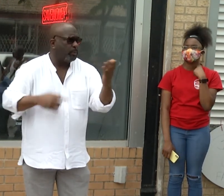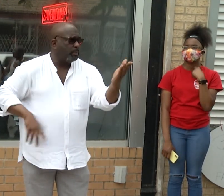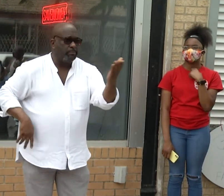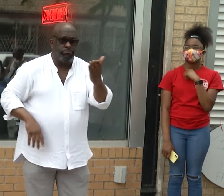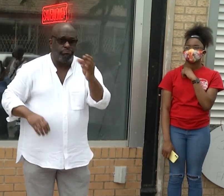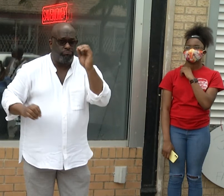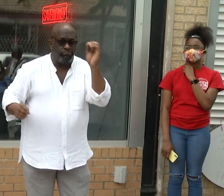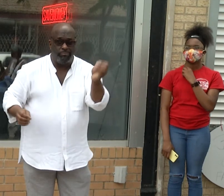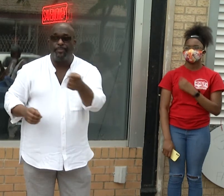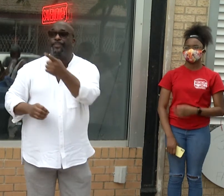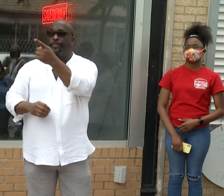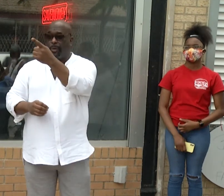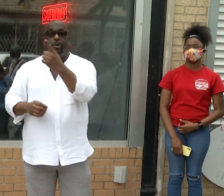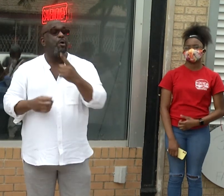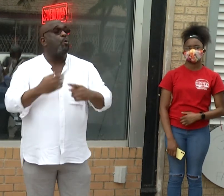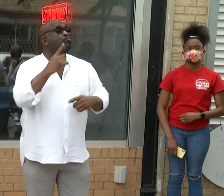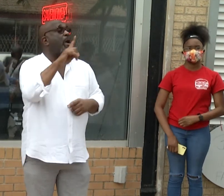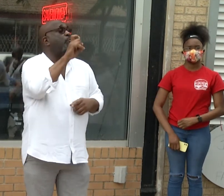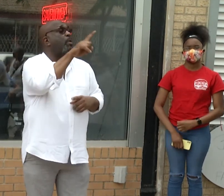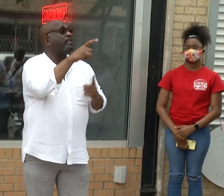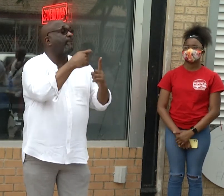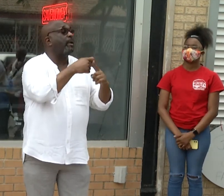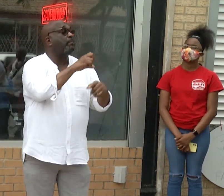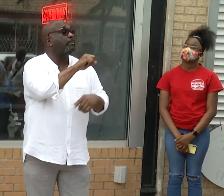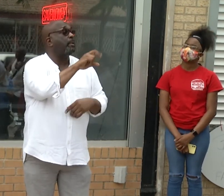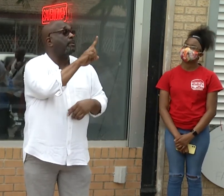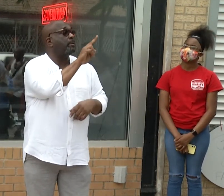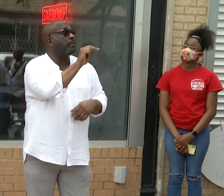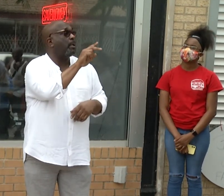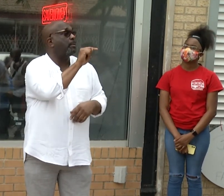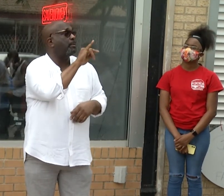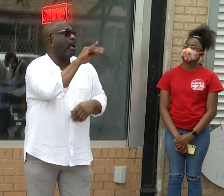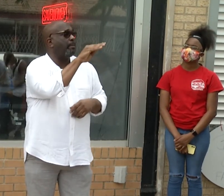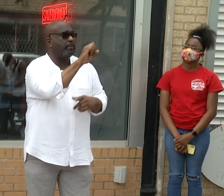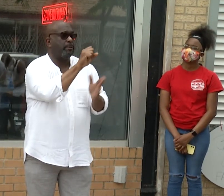right. So one question we have from the Sun Times